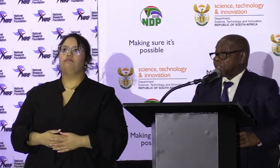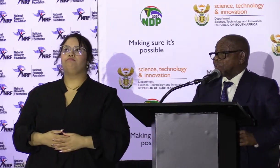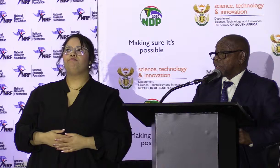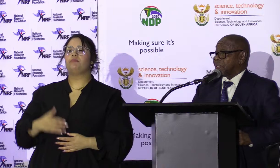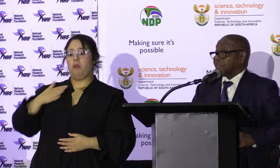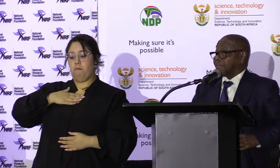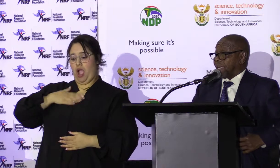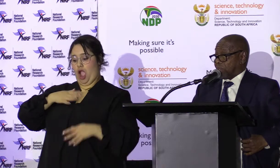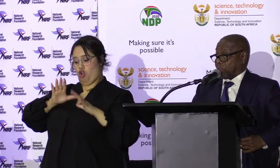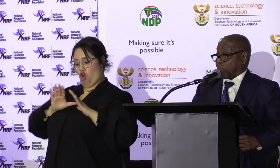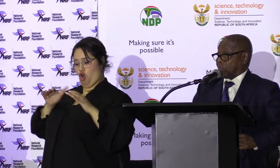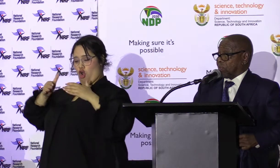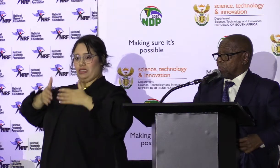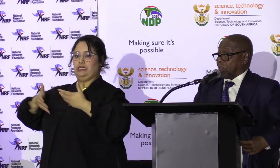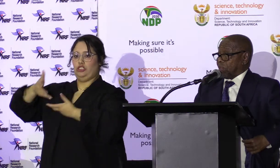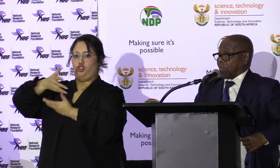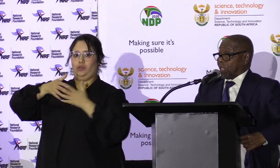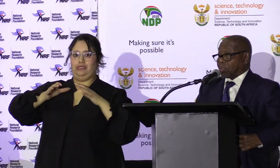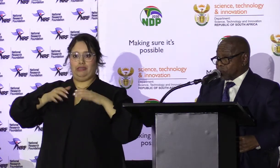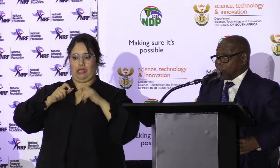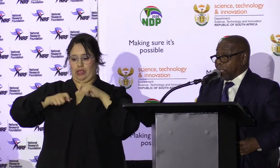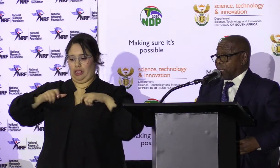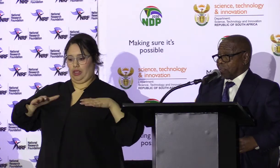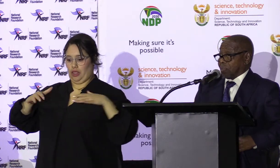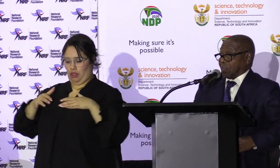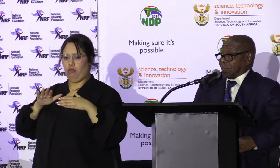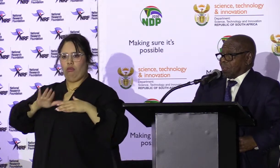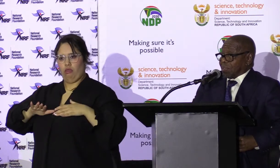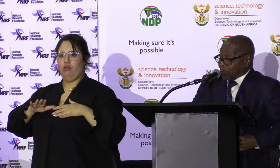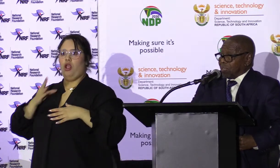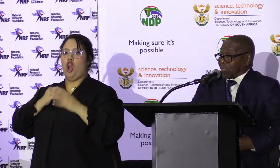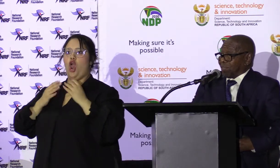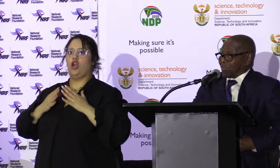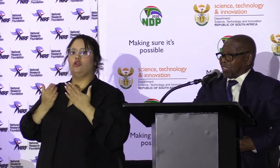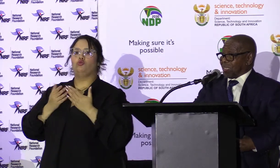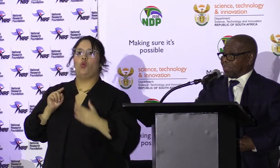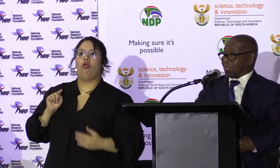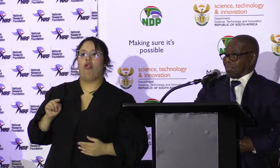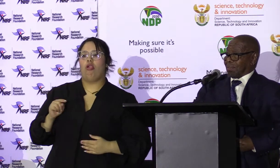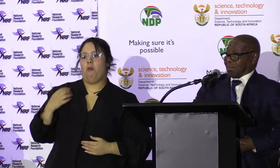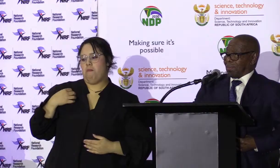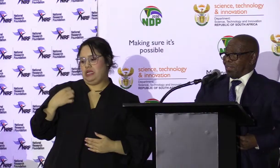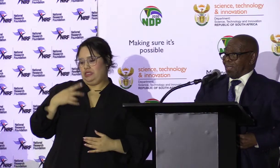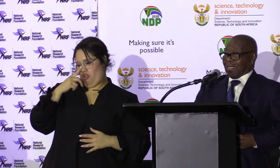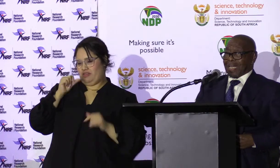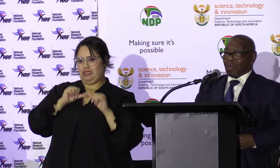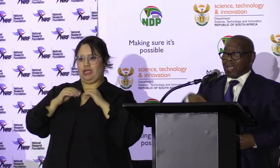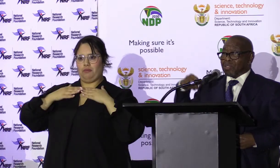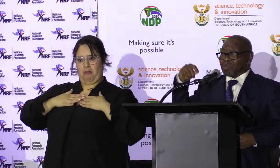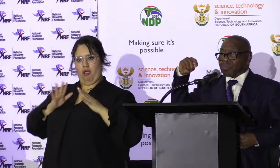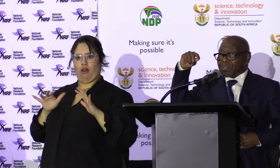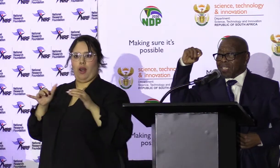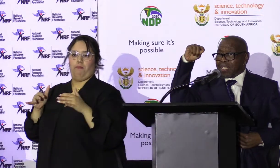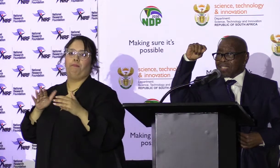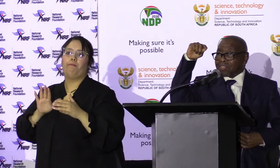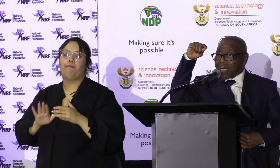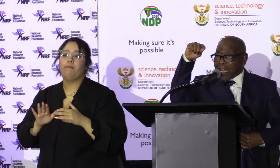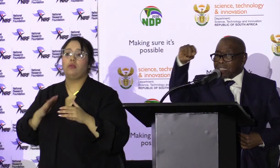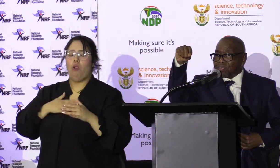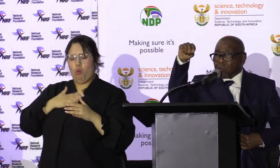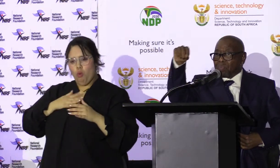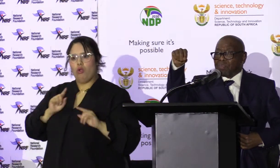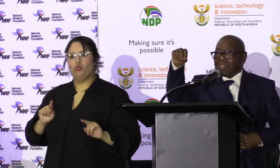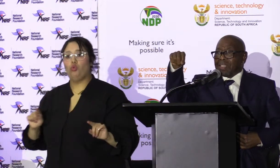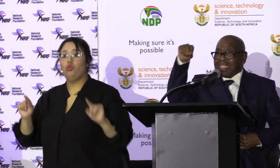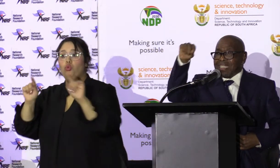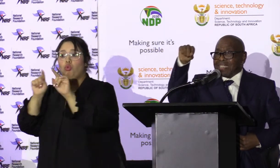my constituency now are school learners as Minister of Science. And I want you to take